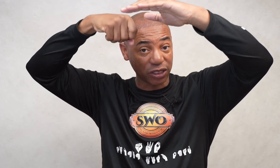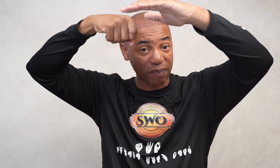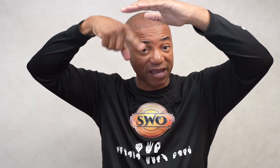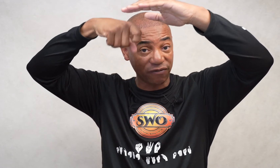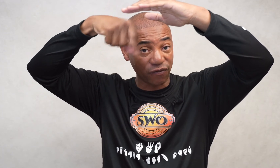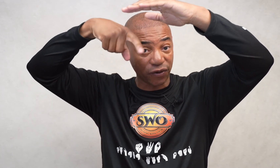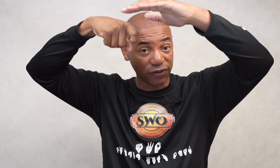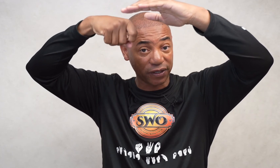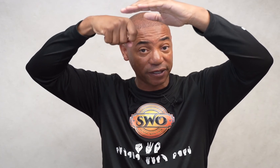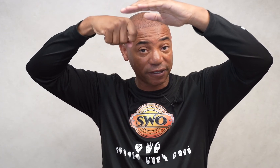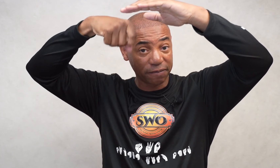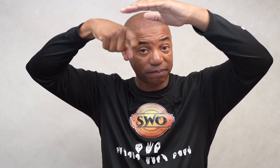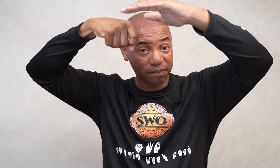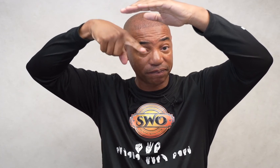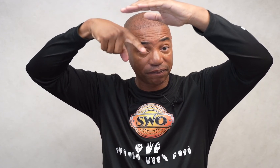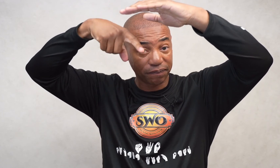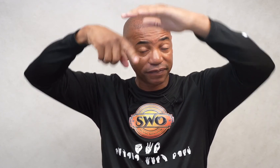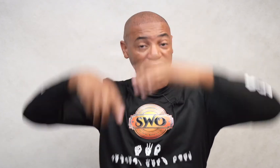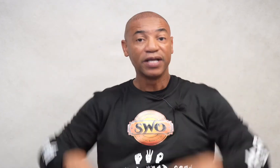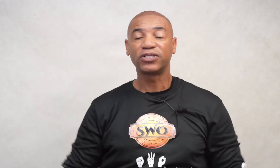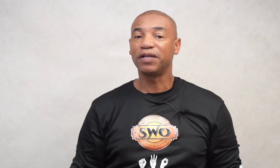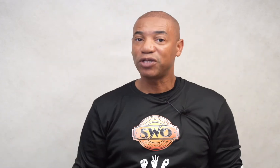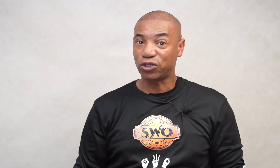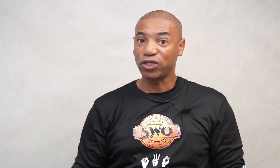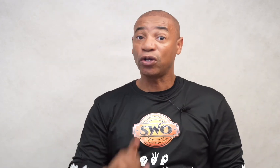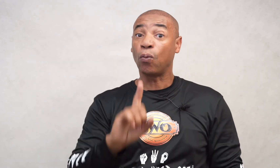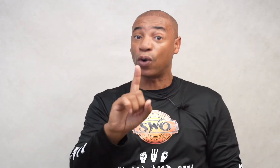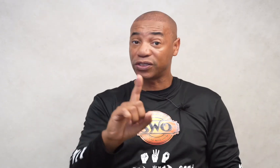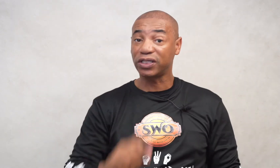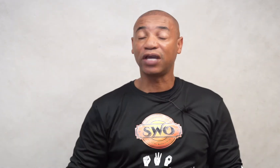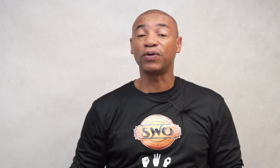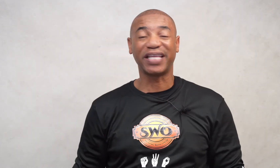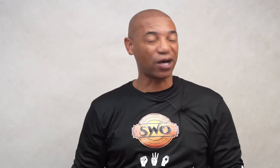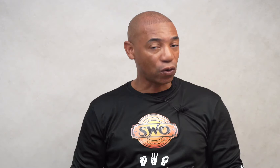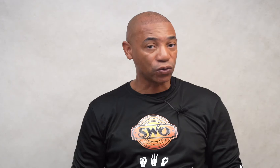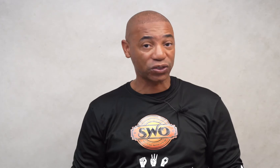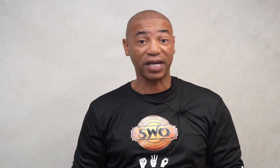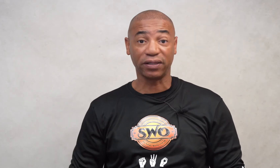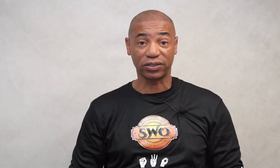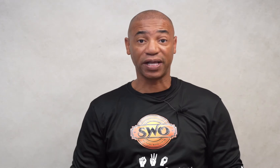back and forth. So let me show you once again what that whole sign looks like.